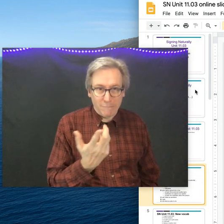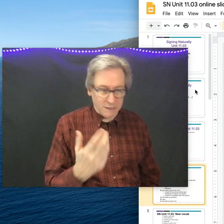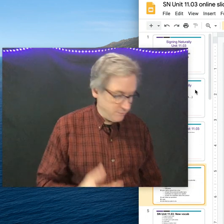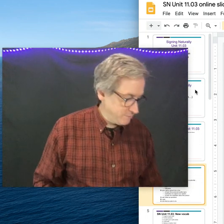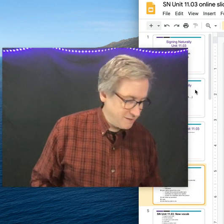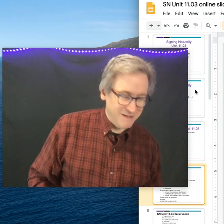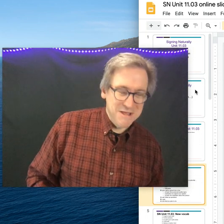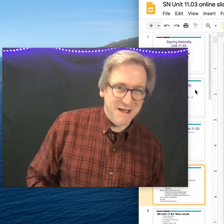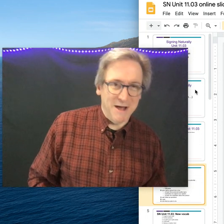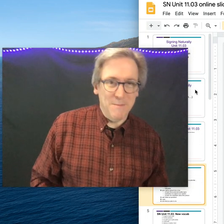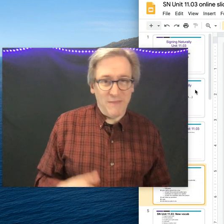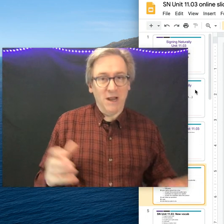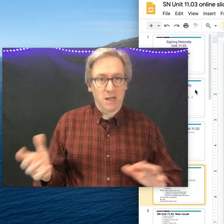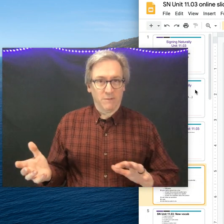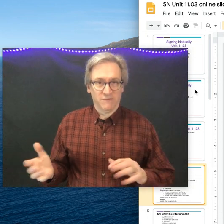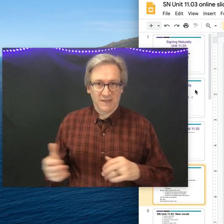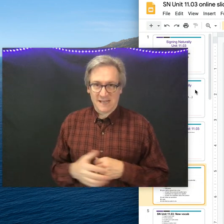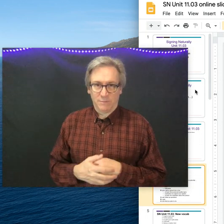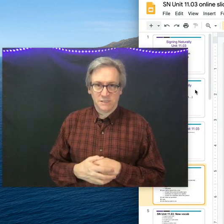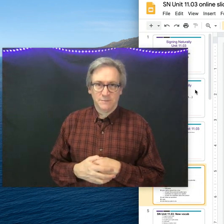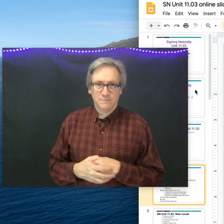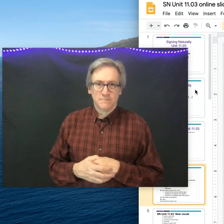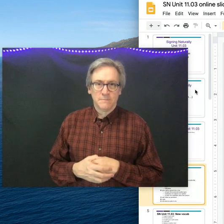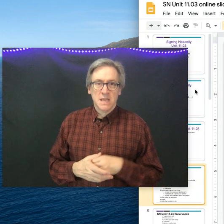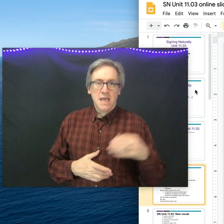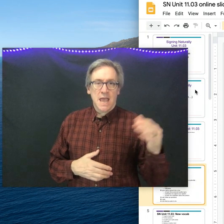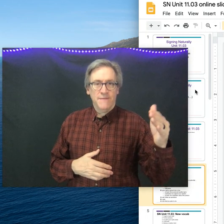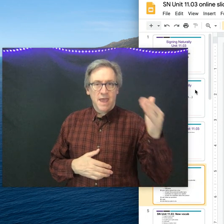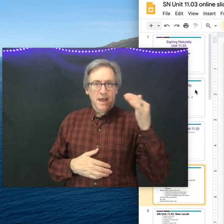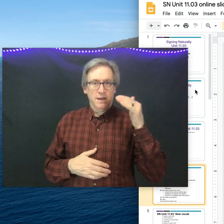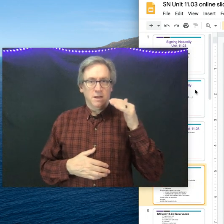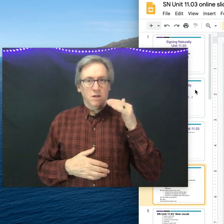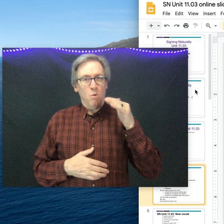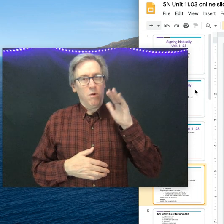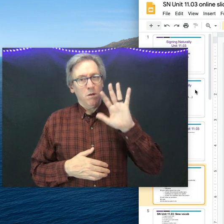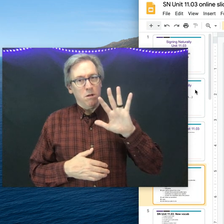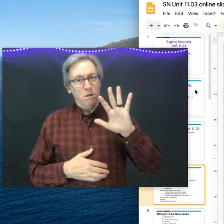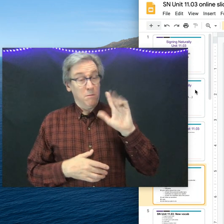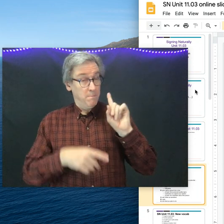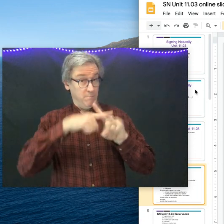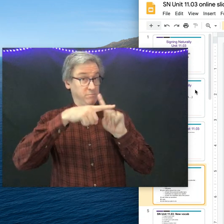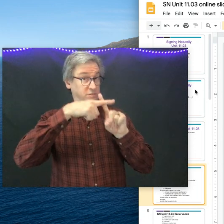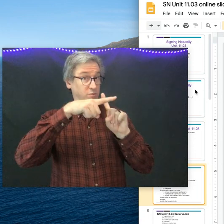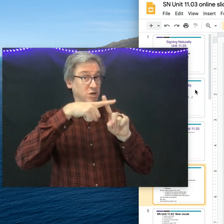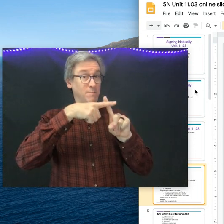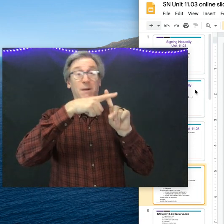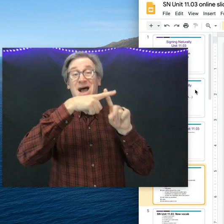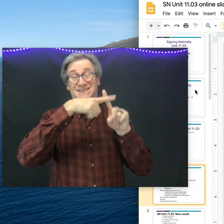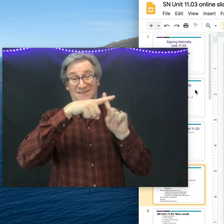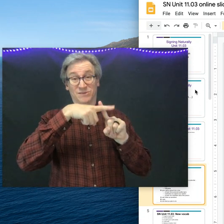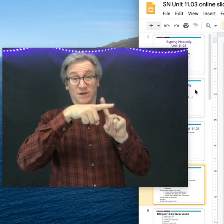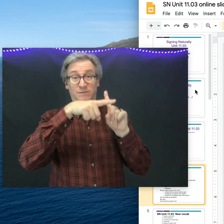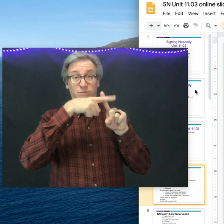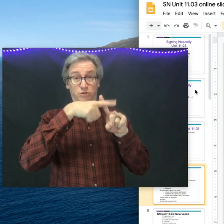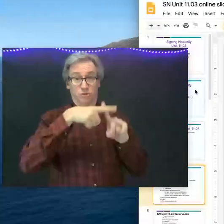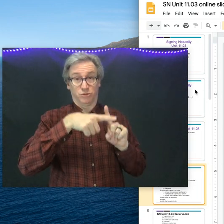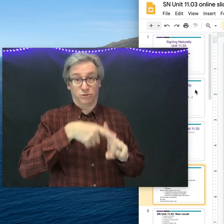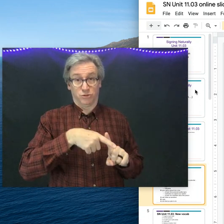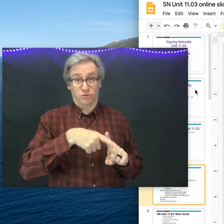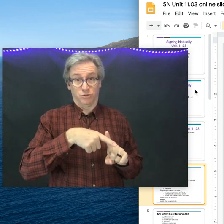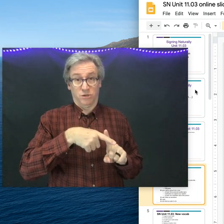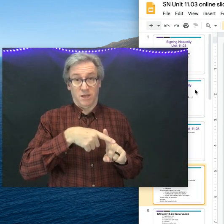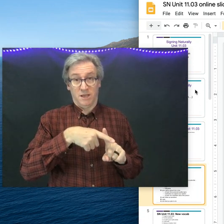boring. And then a couple of examples. And then, so we're talking about positives, right?